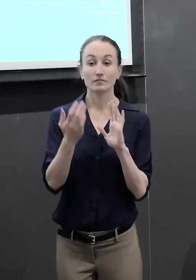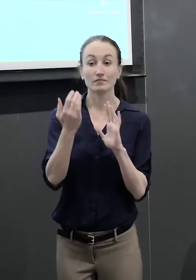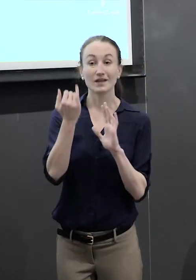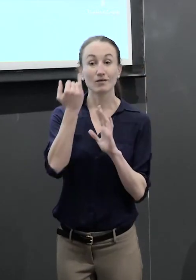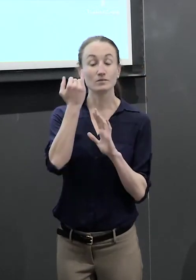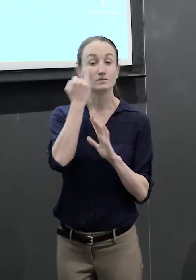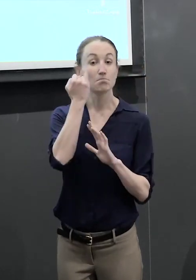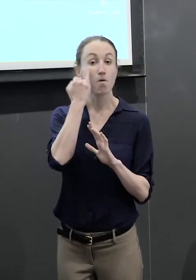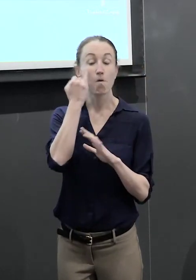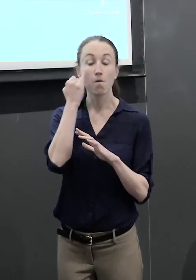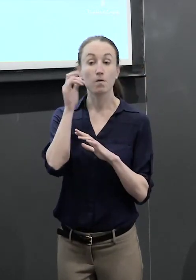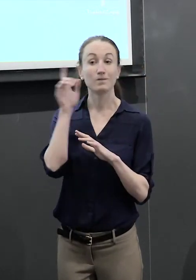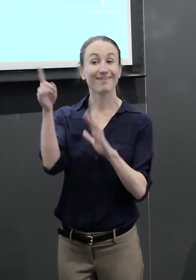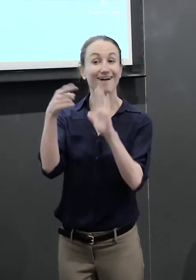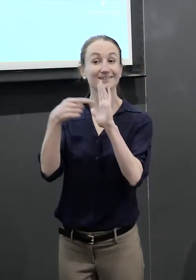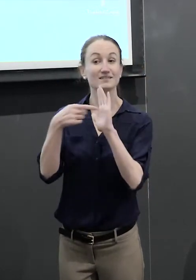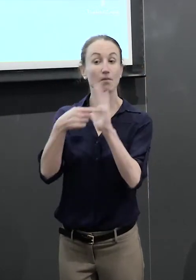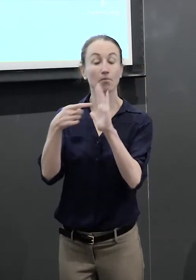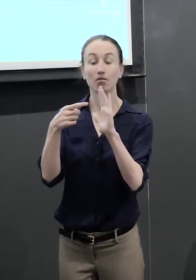blue,